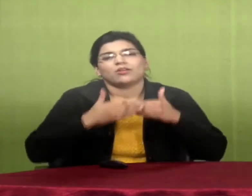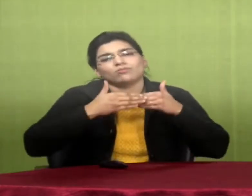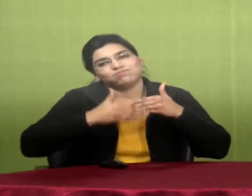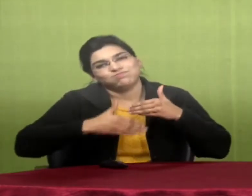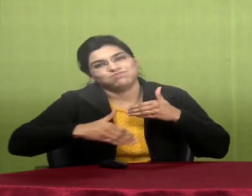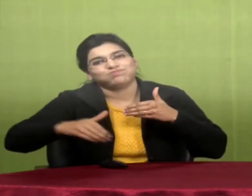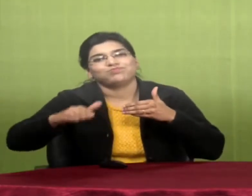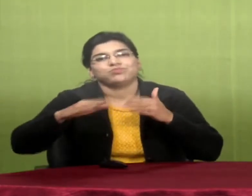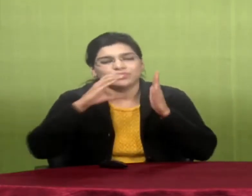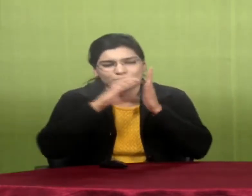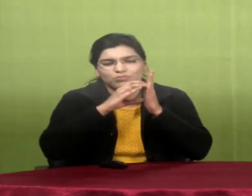1894.